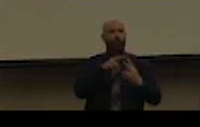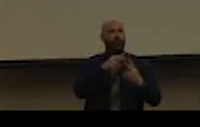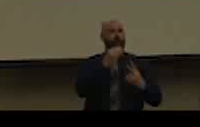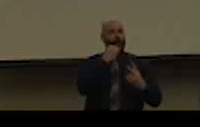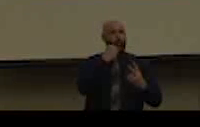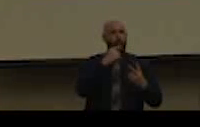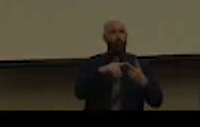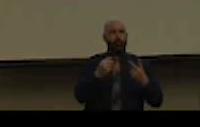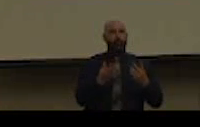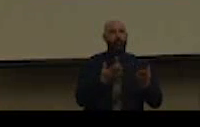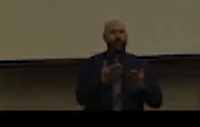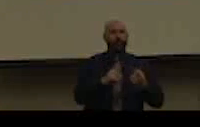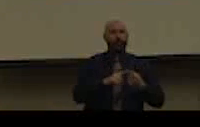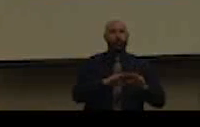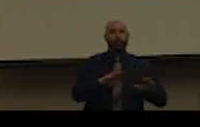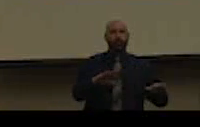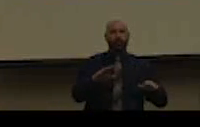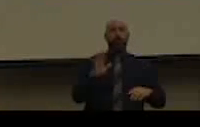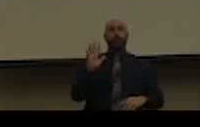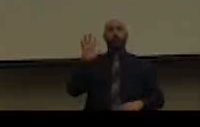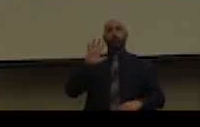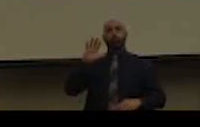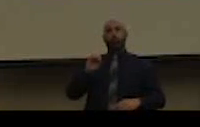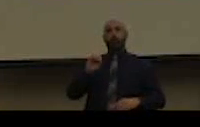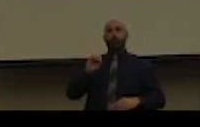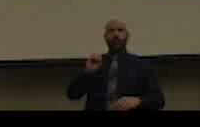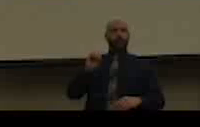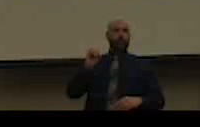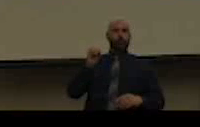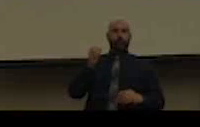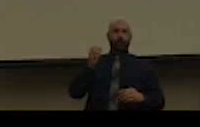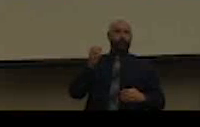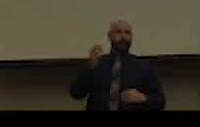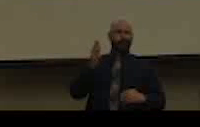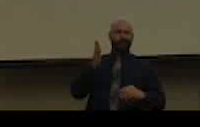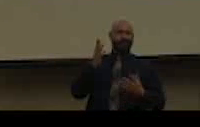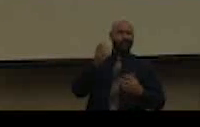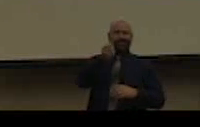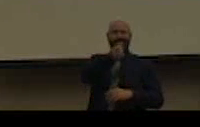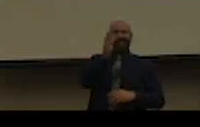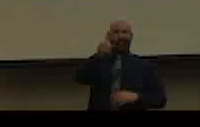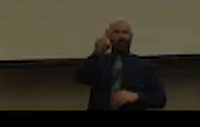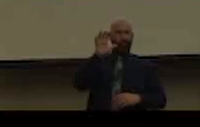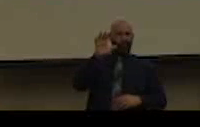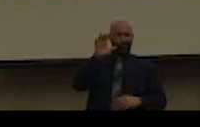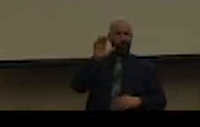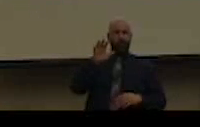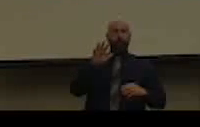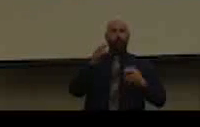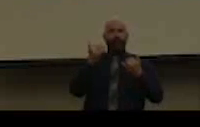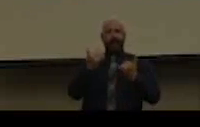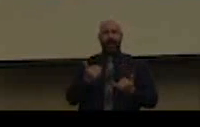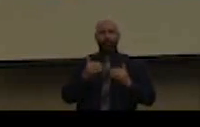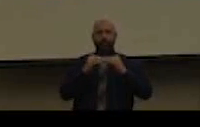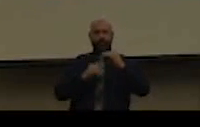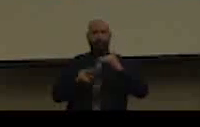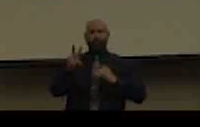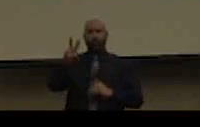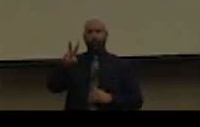to be in the multi hundreds. Now, as Nasha was saying, it's fewer than 200. I should